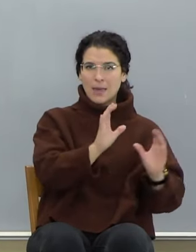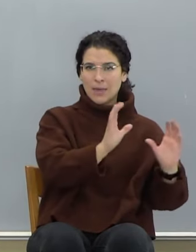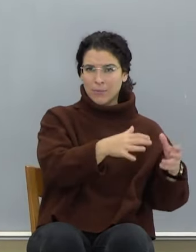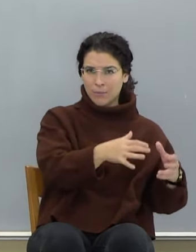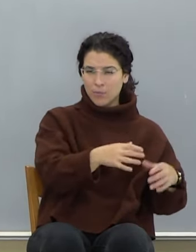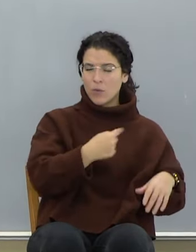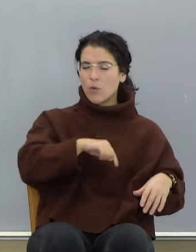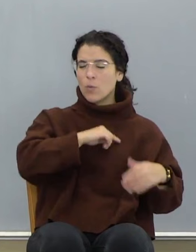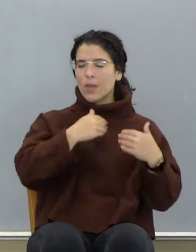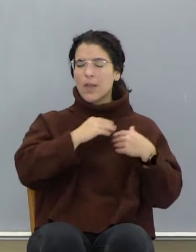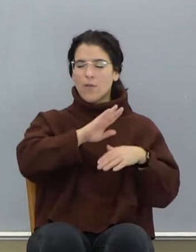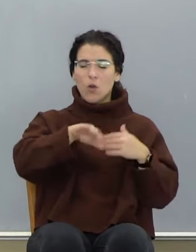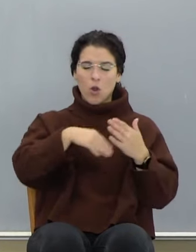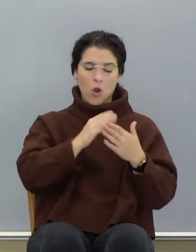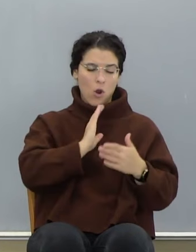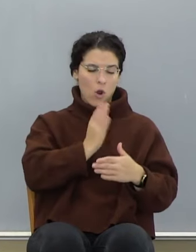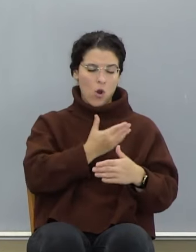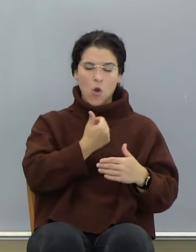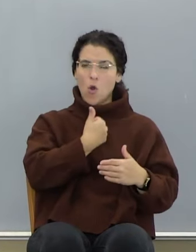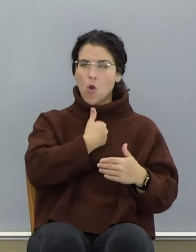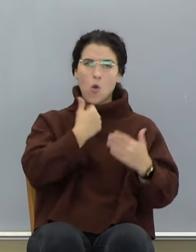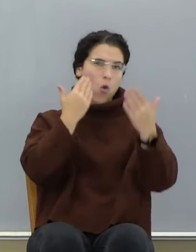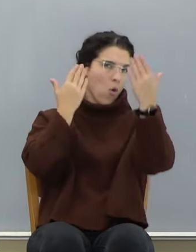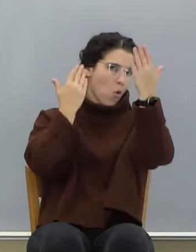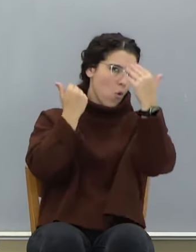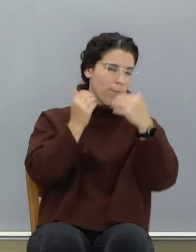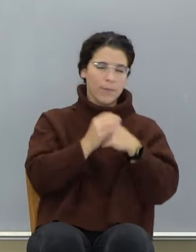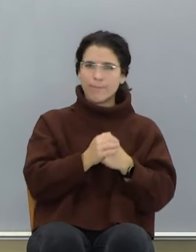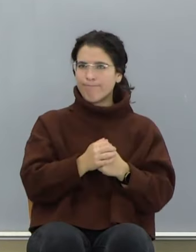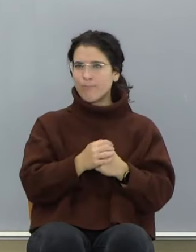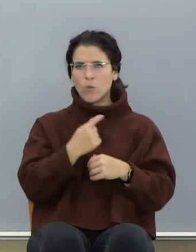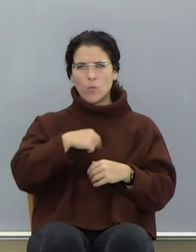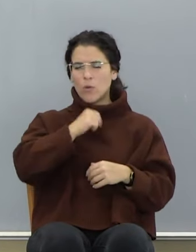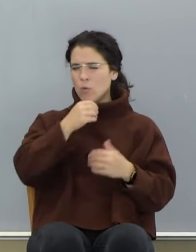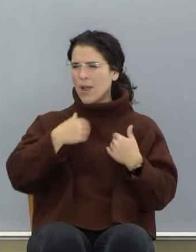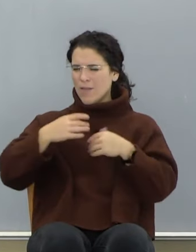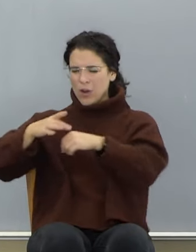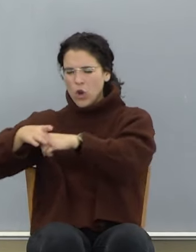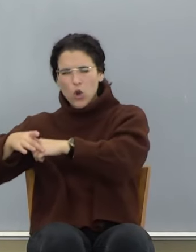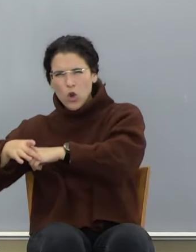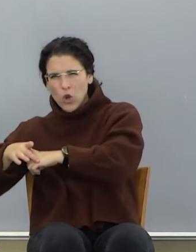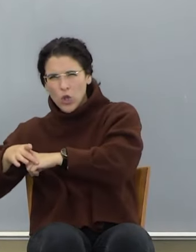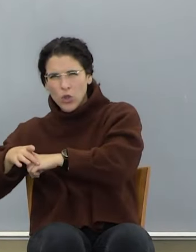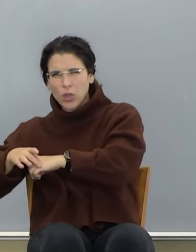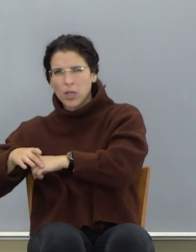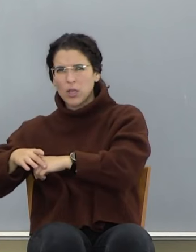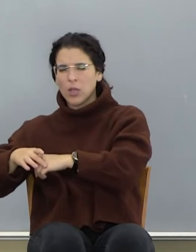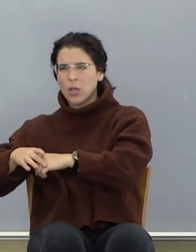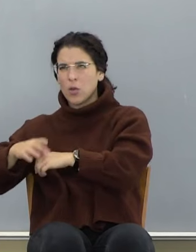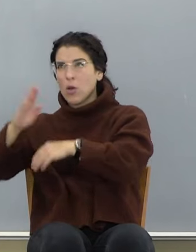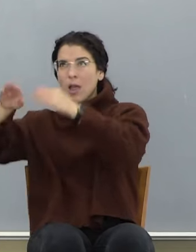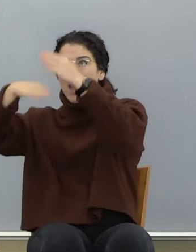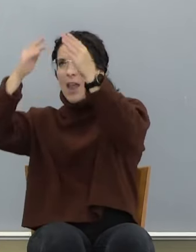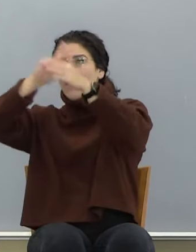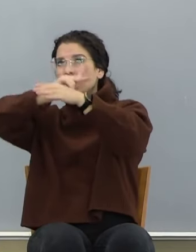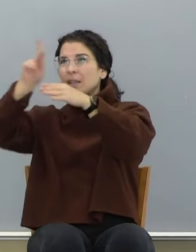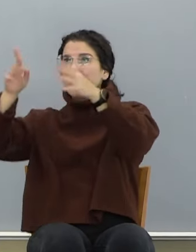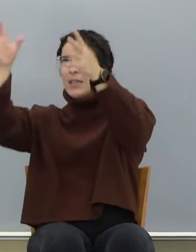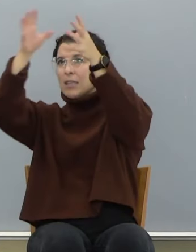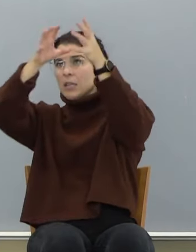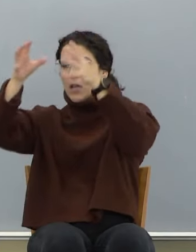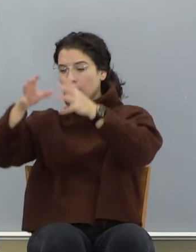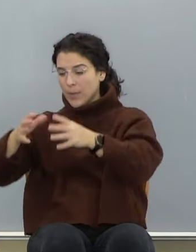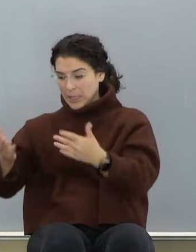today our own hope. We don't have an earthly or in heavenly kingdom on earth